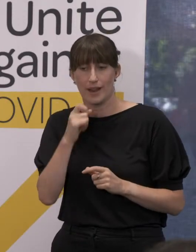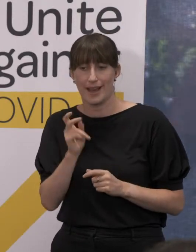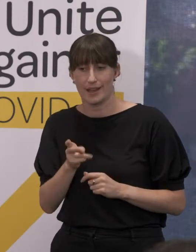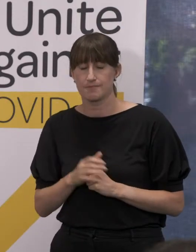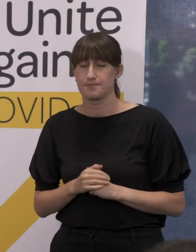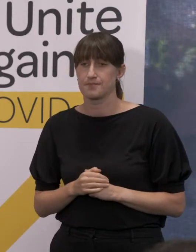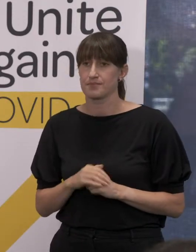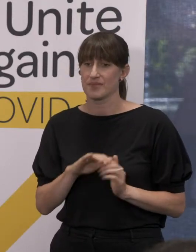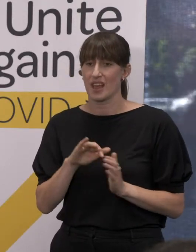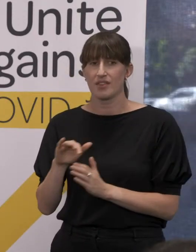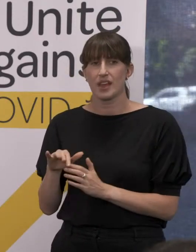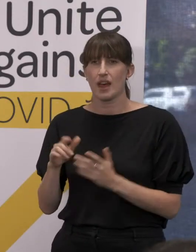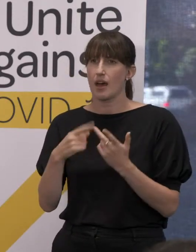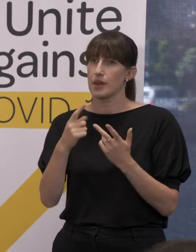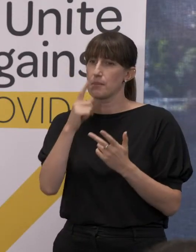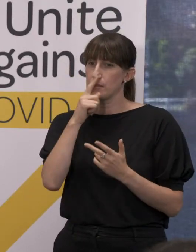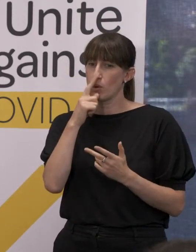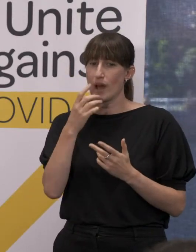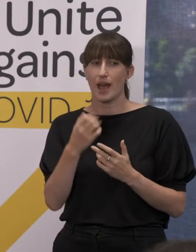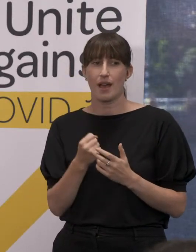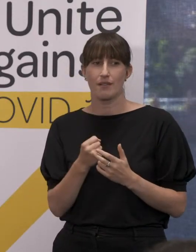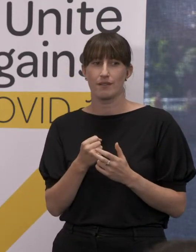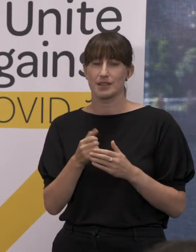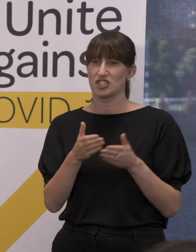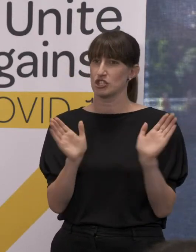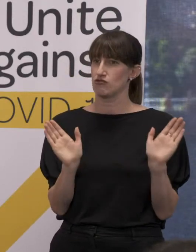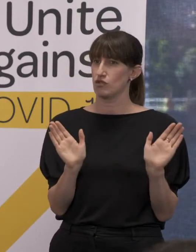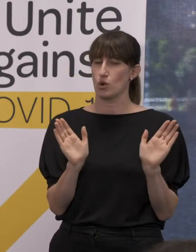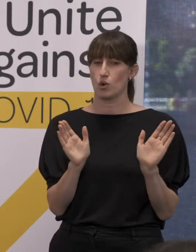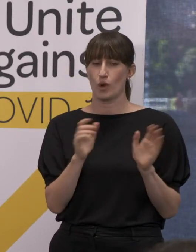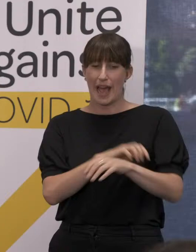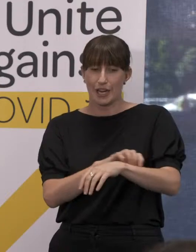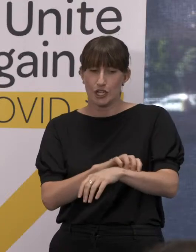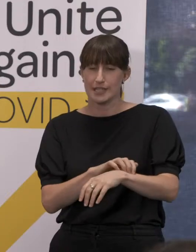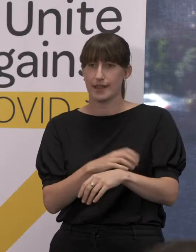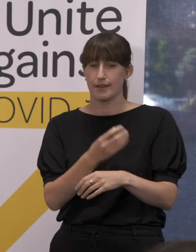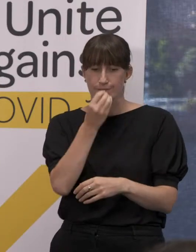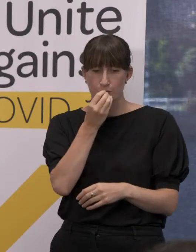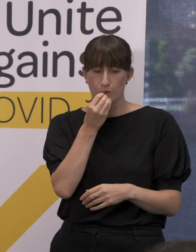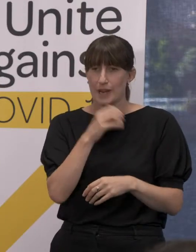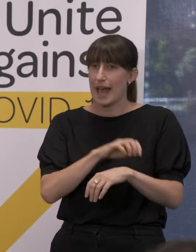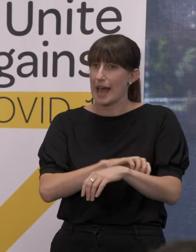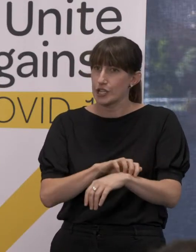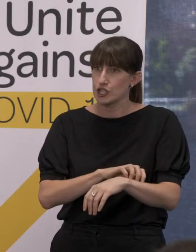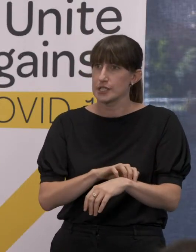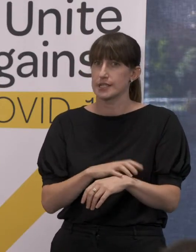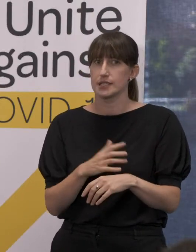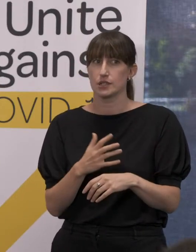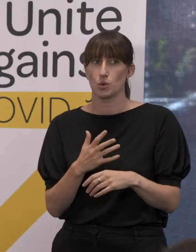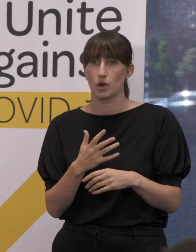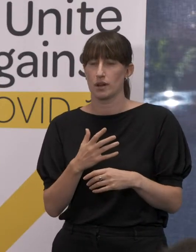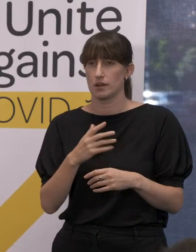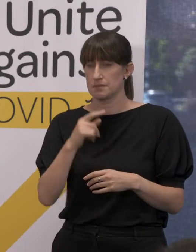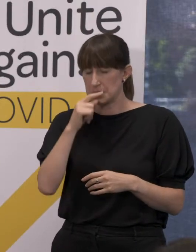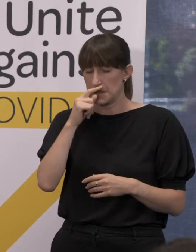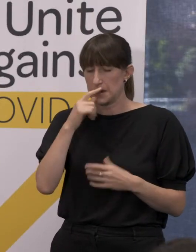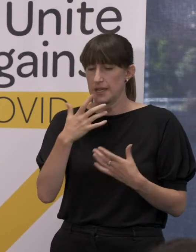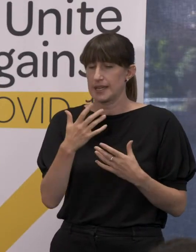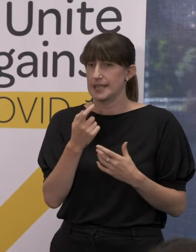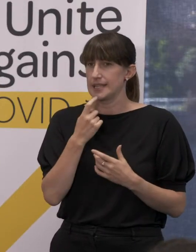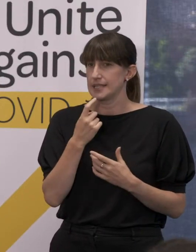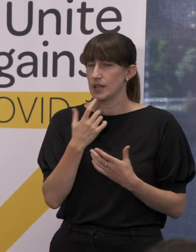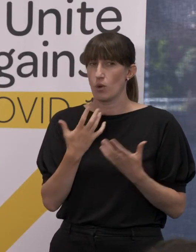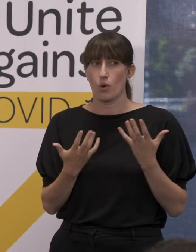are food or other allergies to other medications, and those people would again be at a slightly increased risk. So